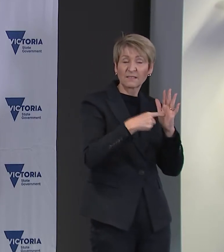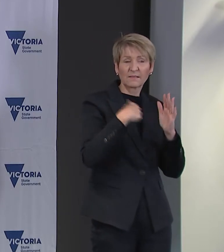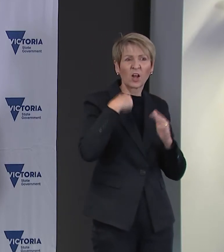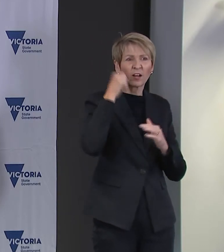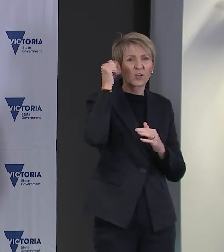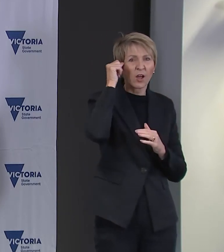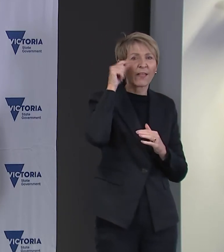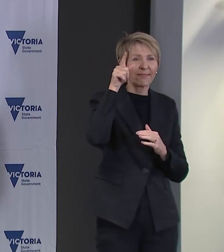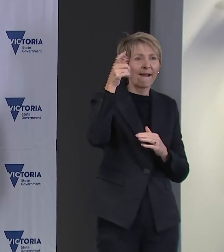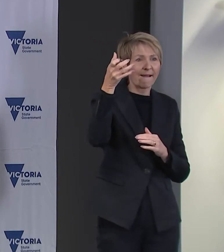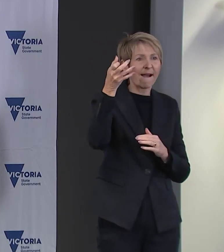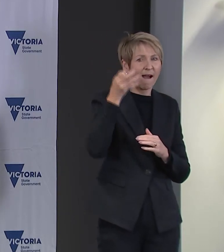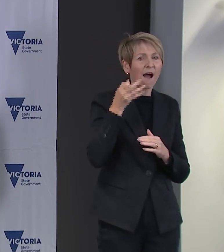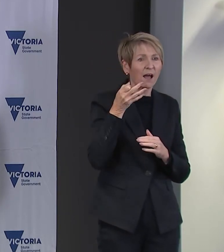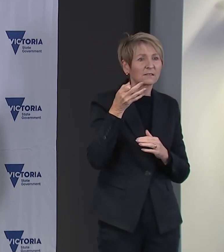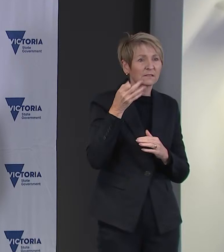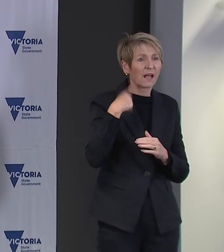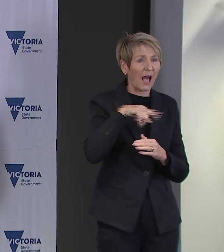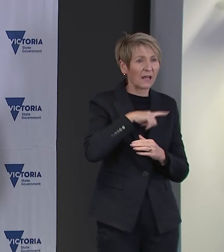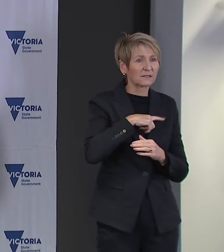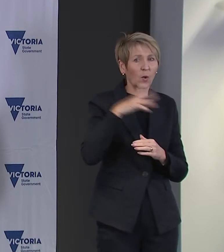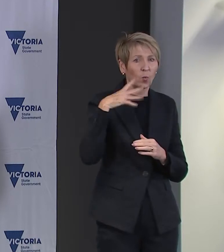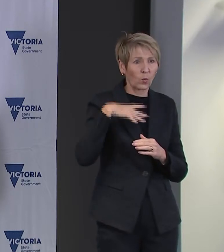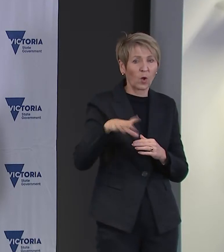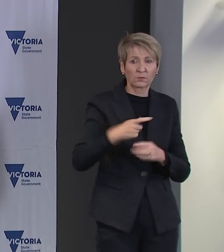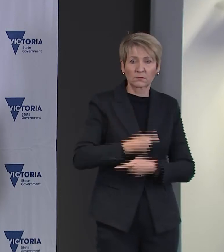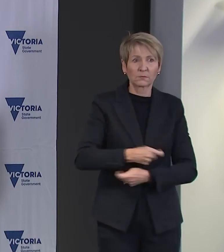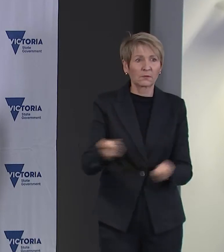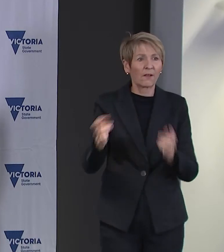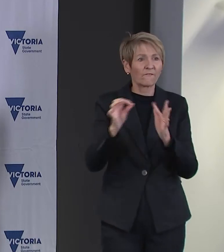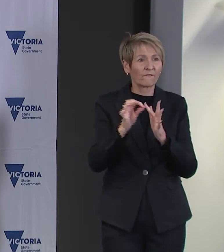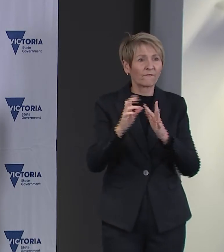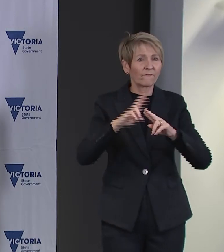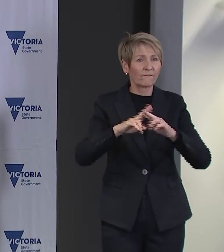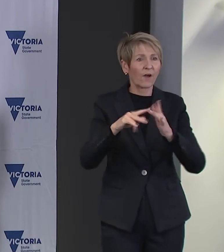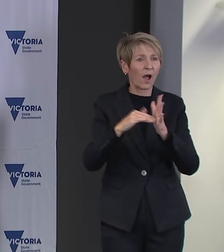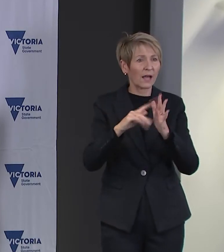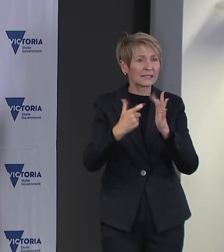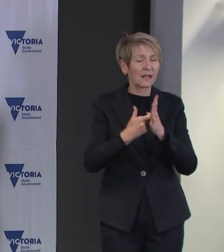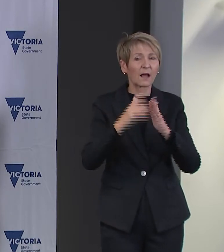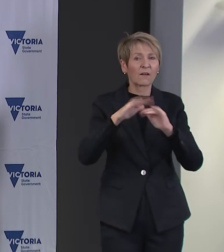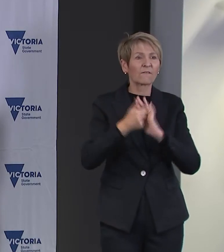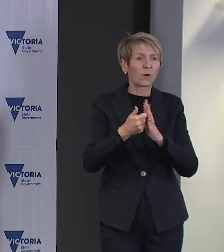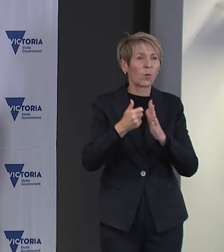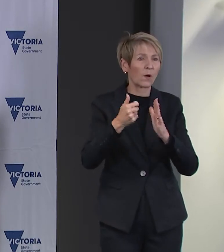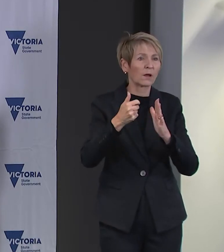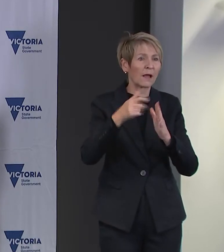for extra Pfizer and AstraZeneca for state clinics, extra support for